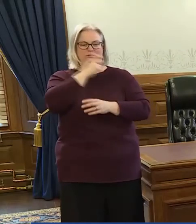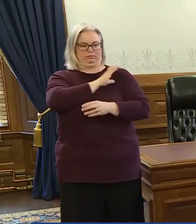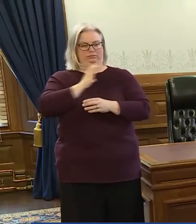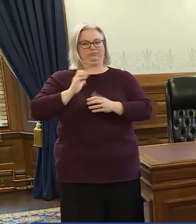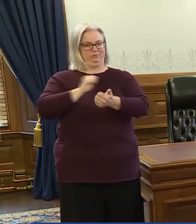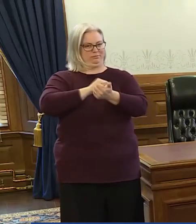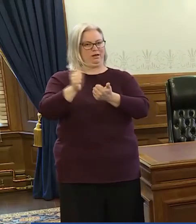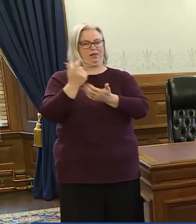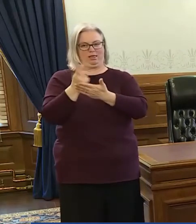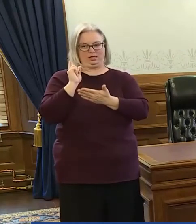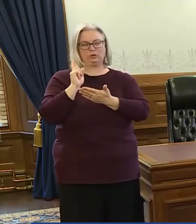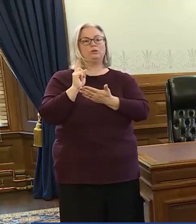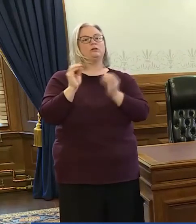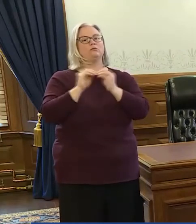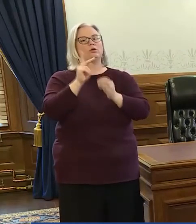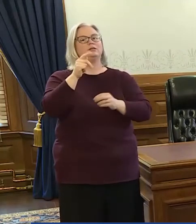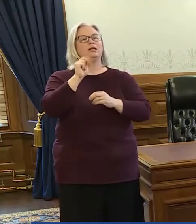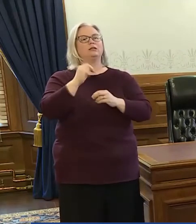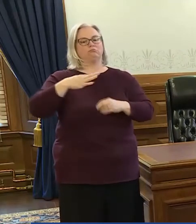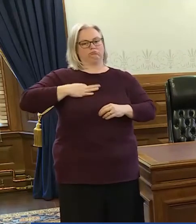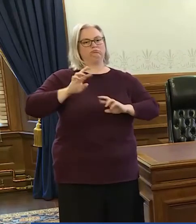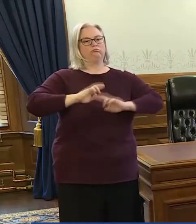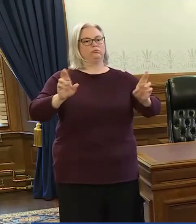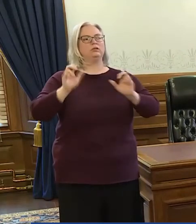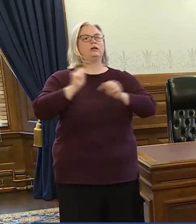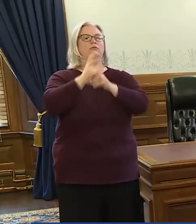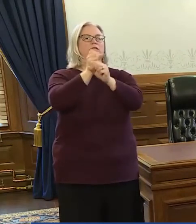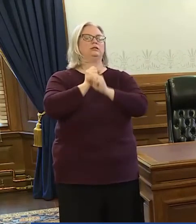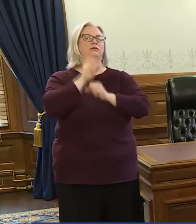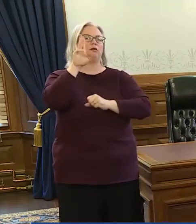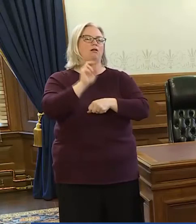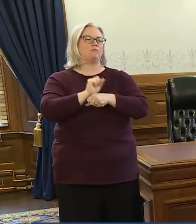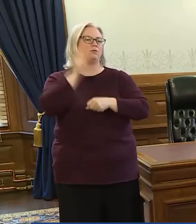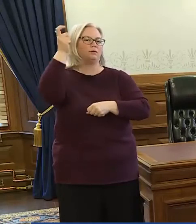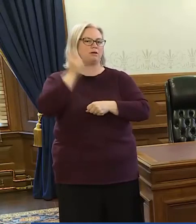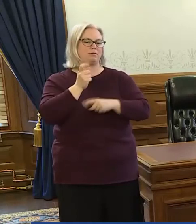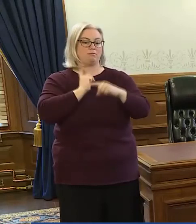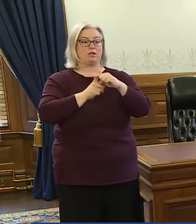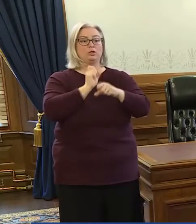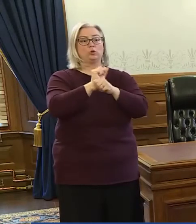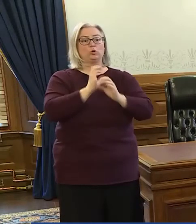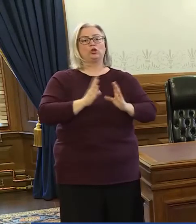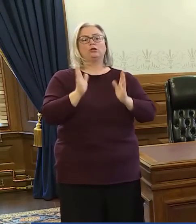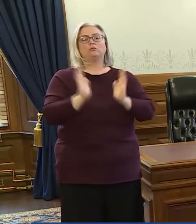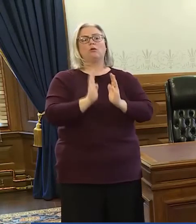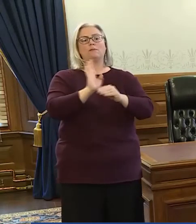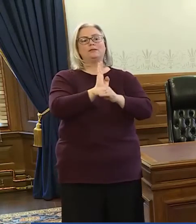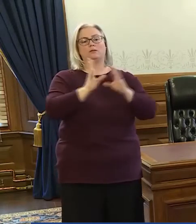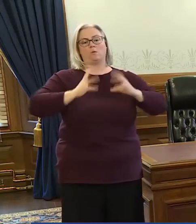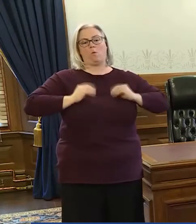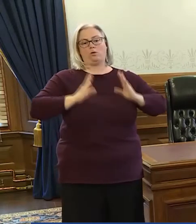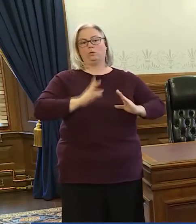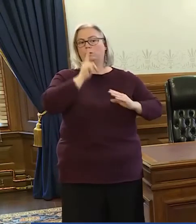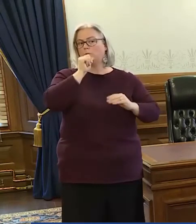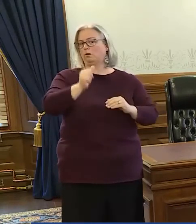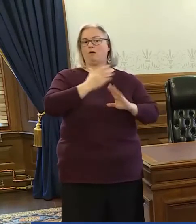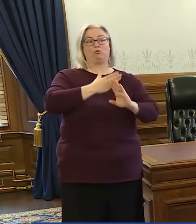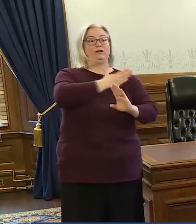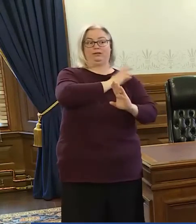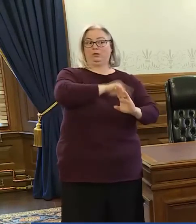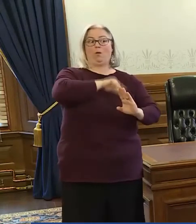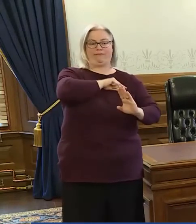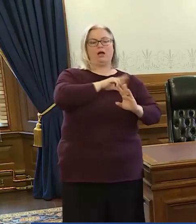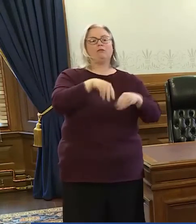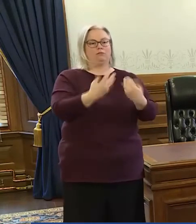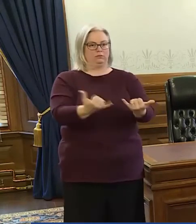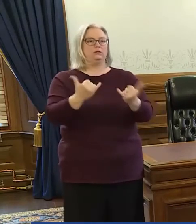more Kansans eligible for unemployment benefits, even gig workers and small business owners who did not previously